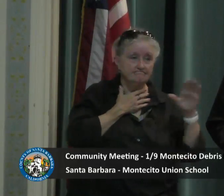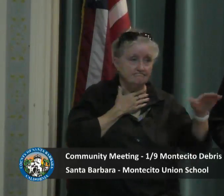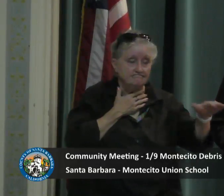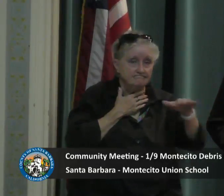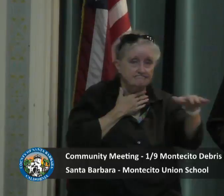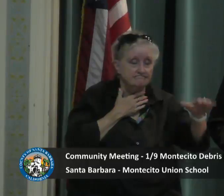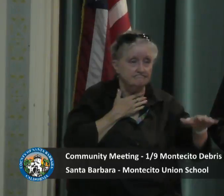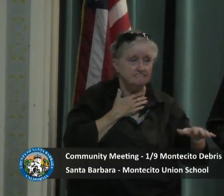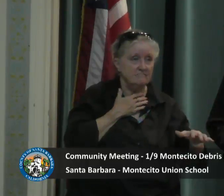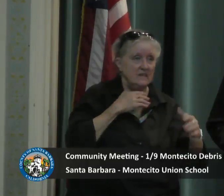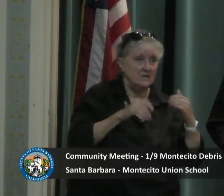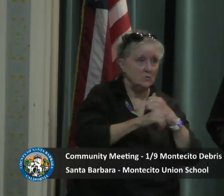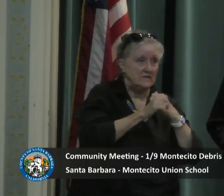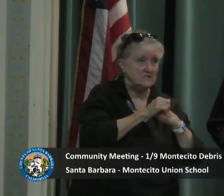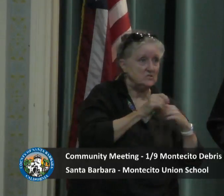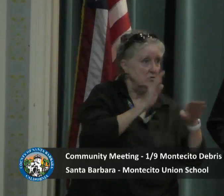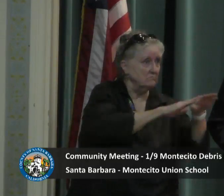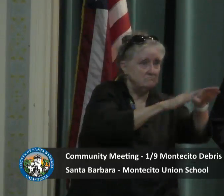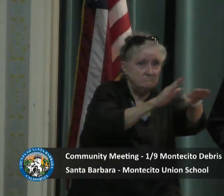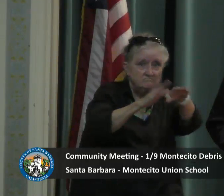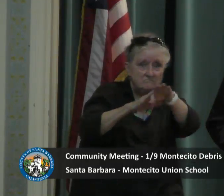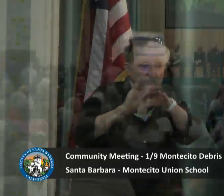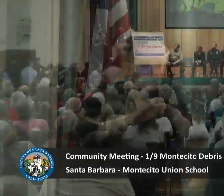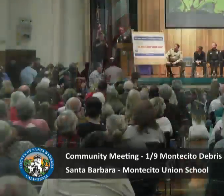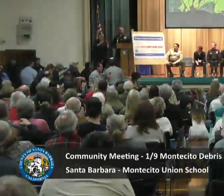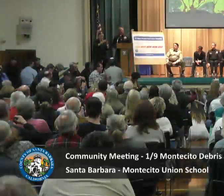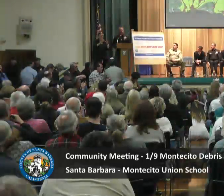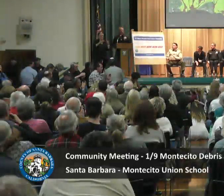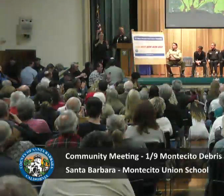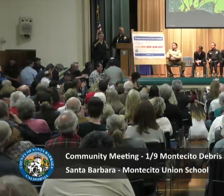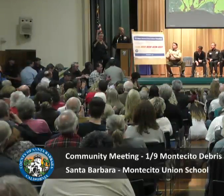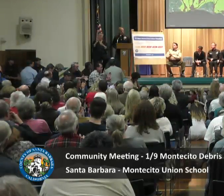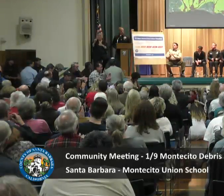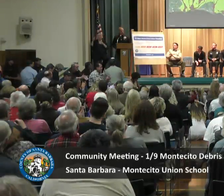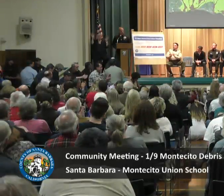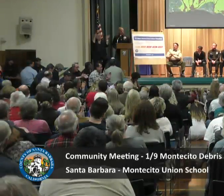this community and the communities of Carpinteria